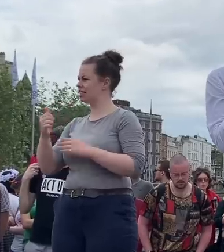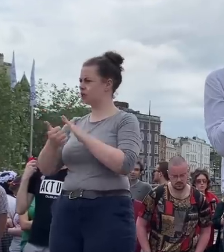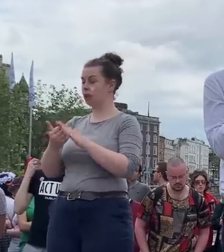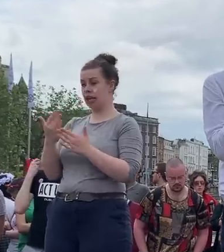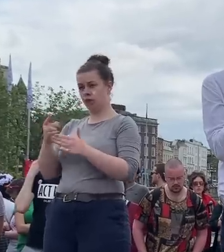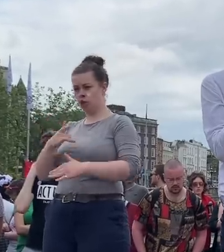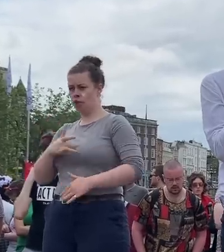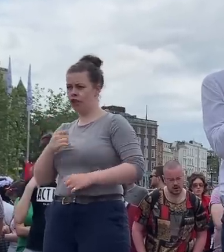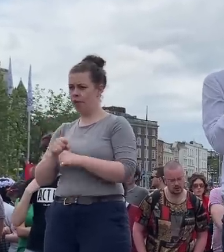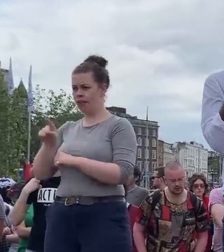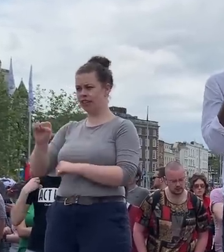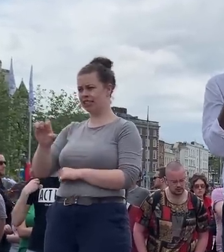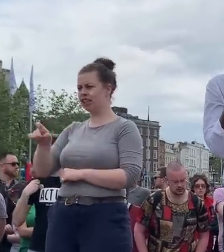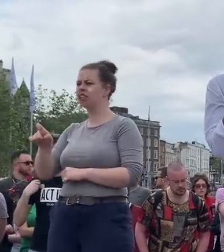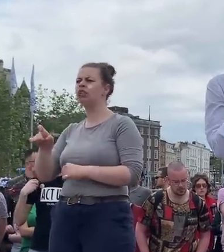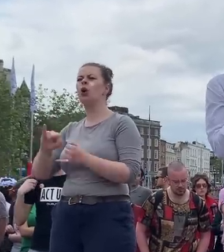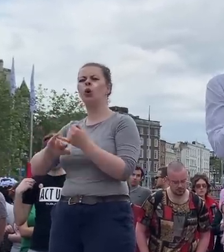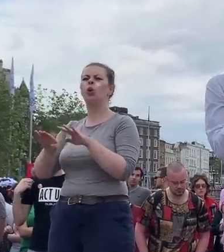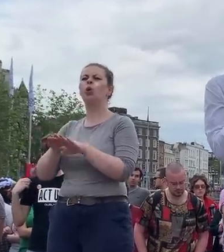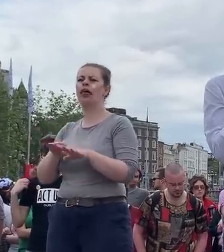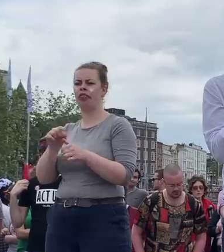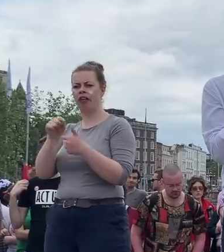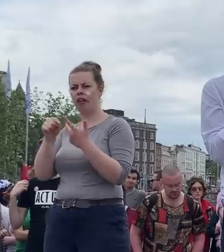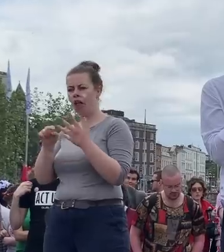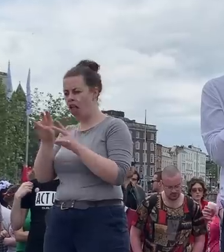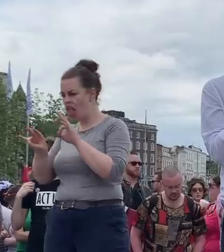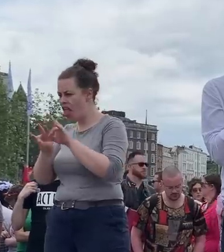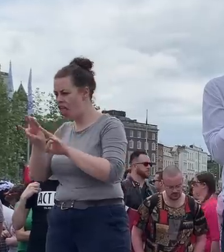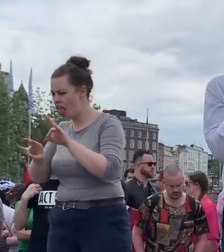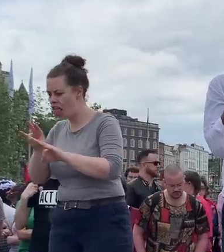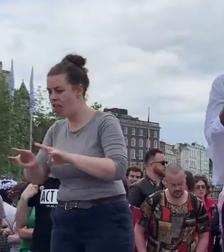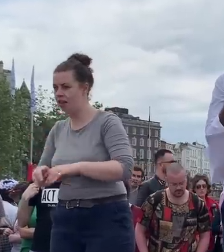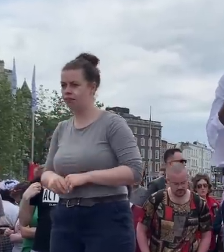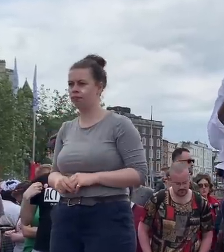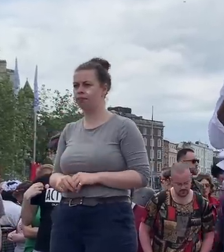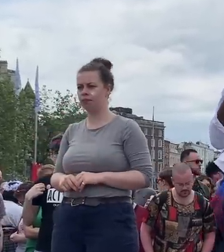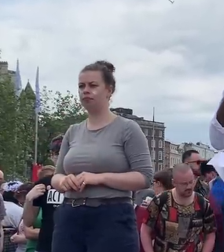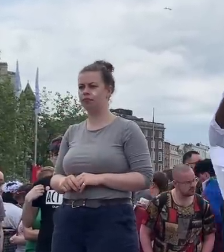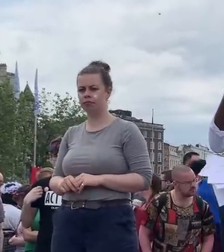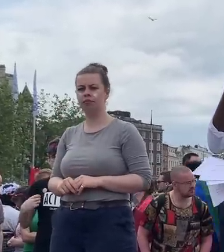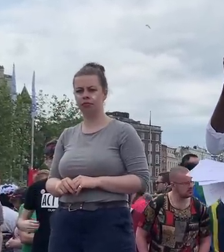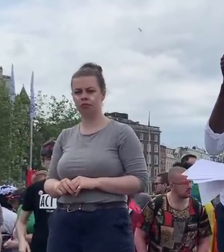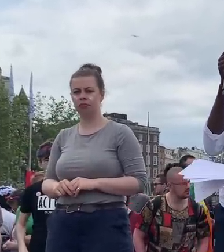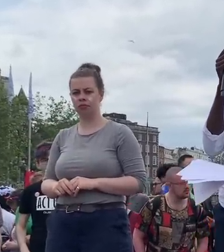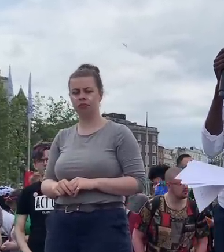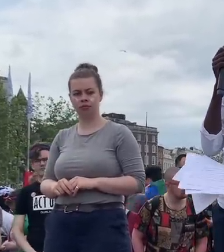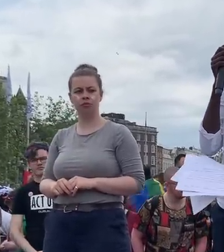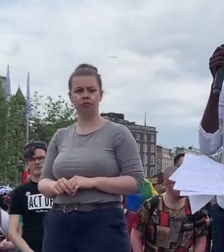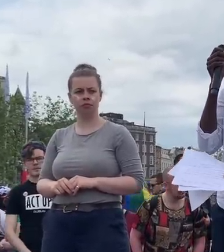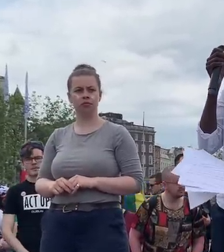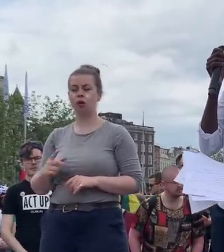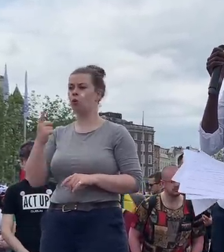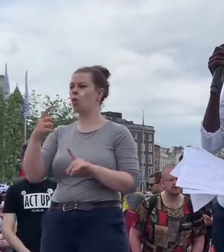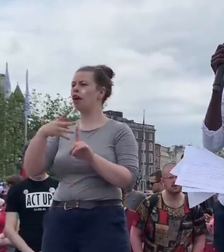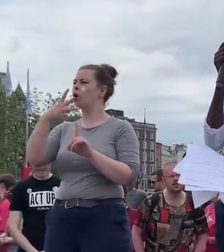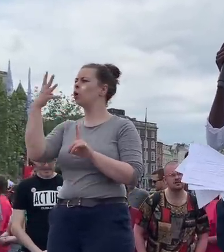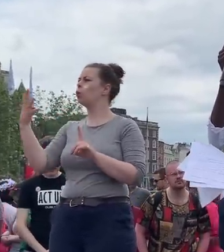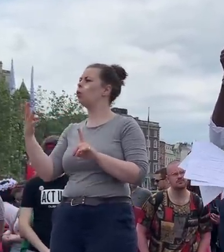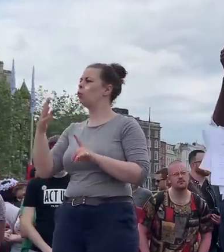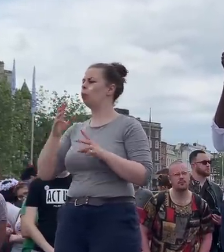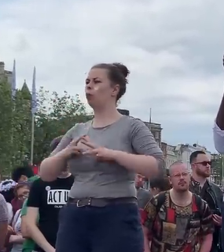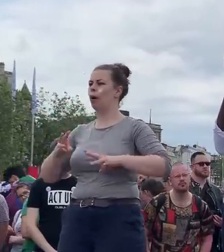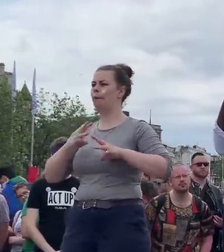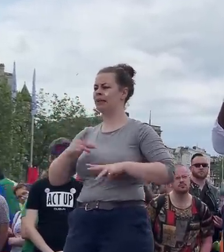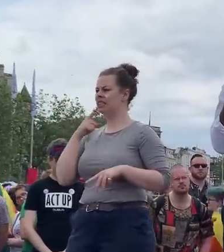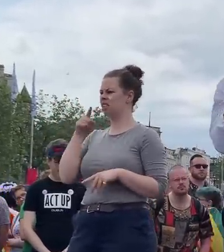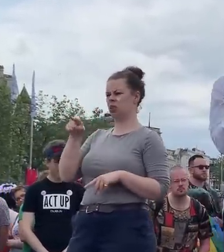you feel about it? Who was it with? And they've gone as far as telling a queer woman from Zimbabwe that she doesn't